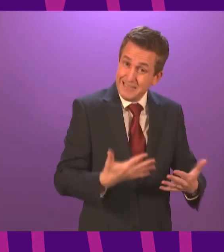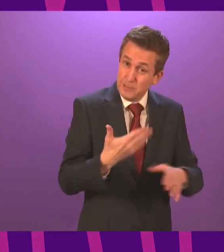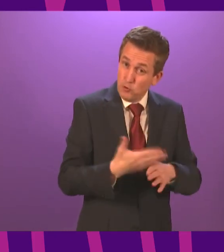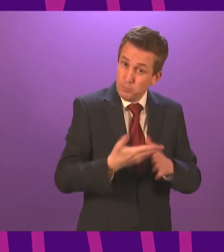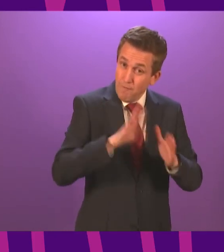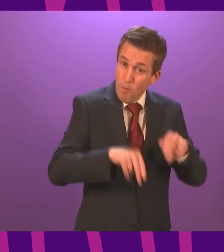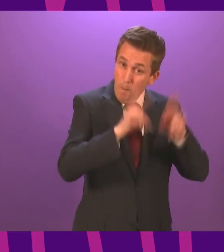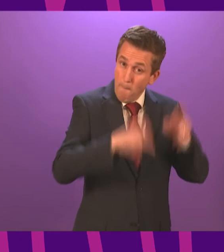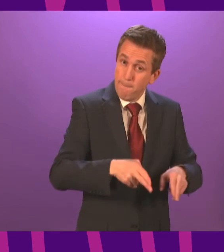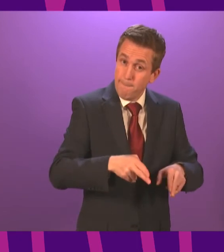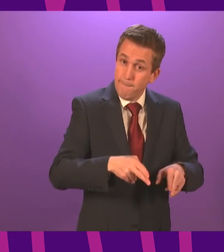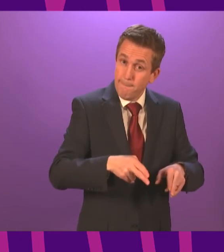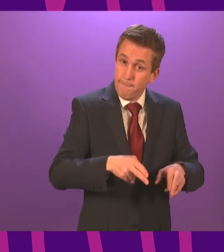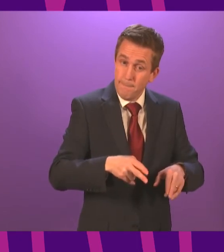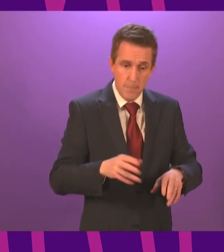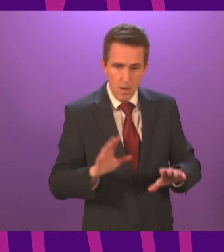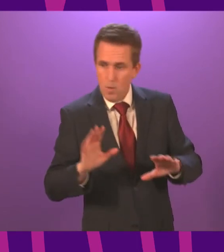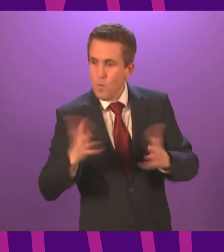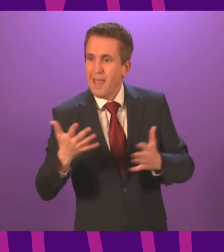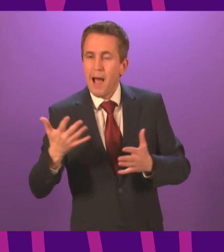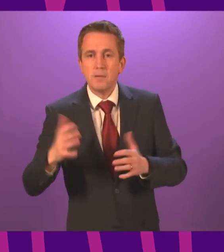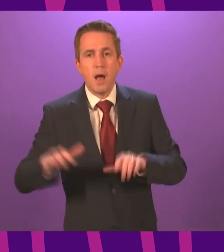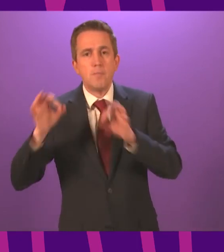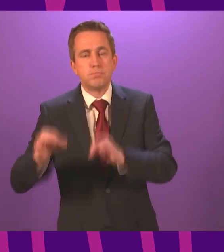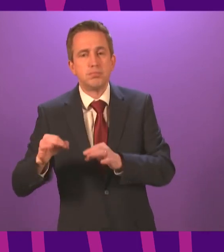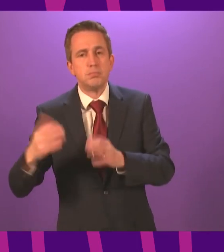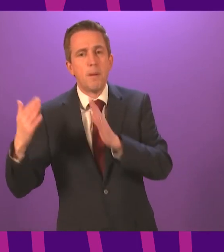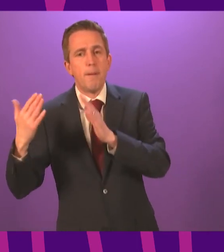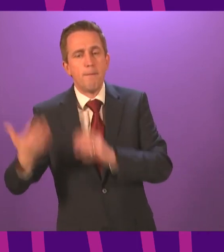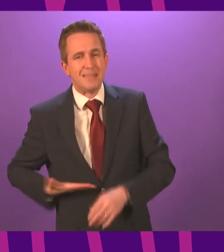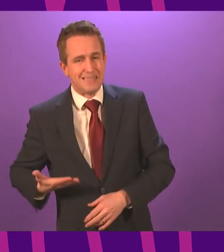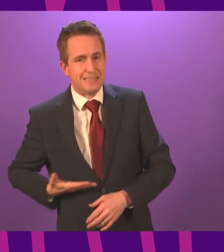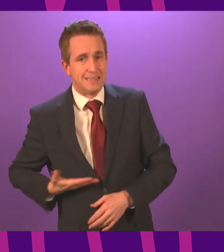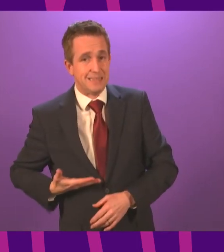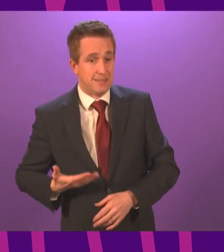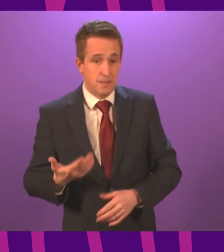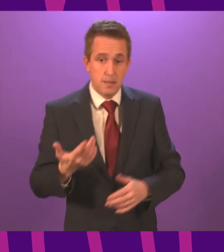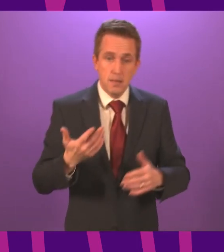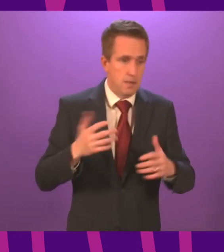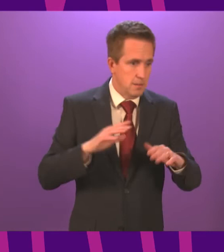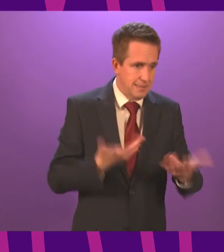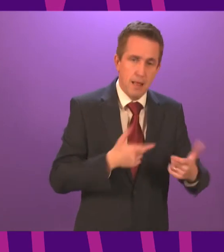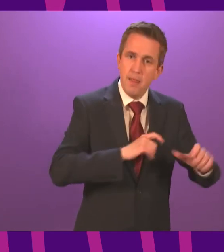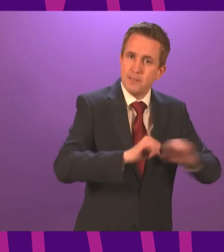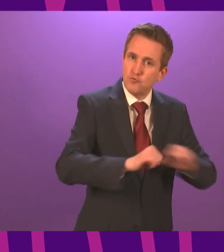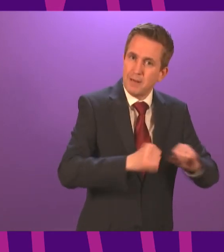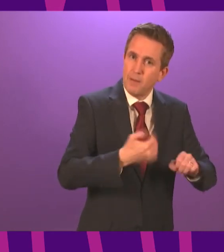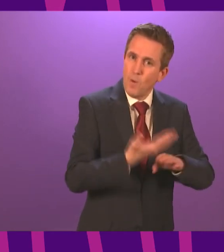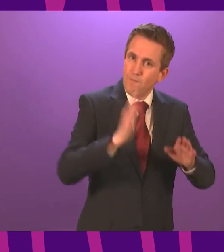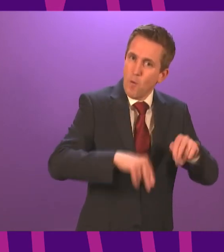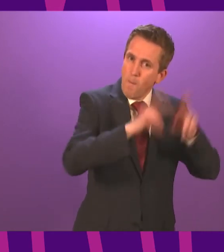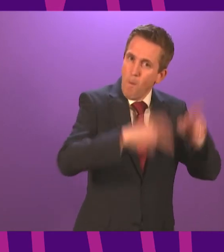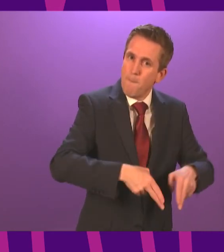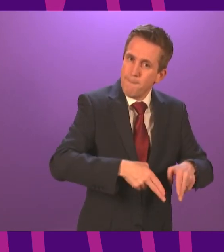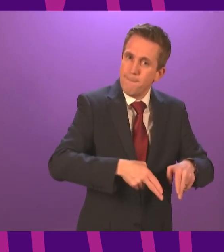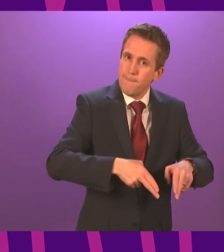because they do not have a business premise does not mean these restrictions will not impact on their livelihoods. We are all united